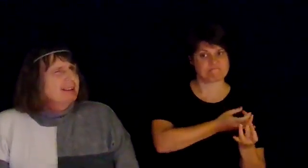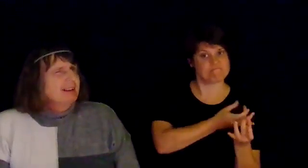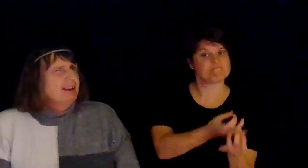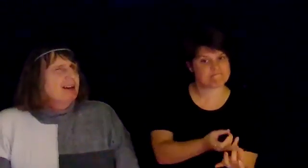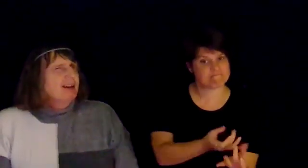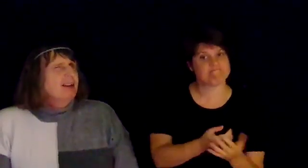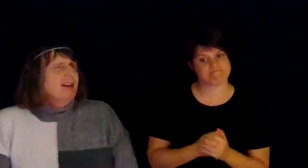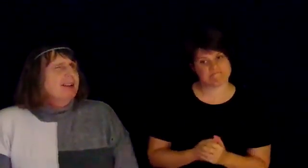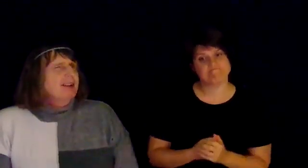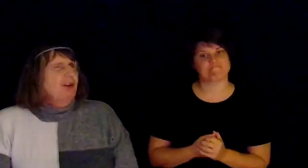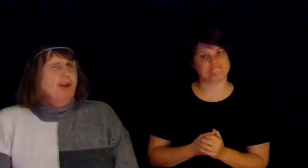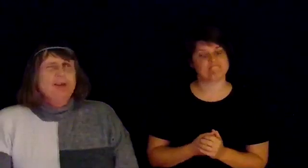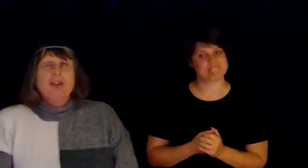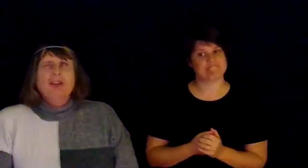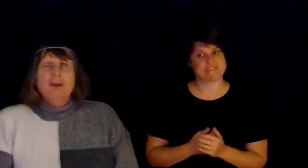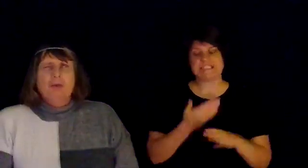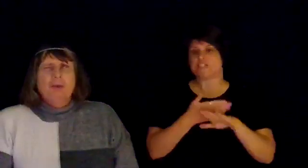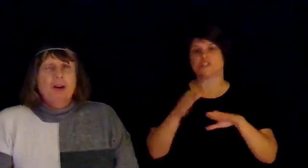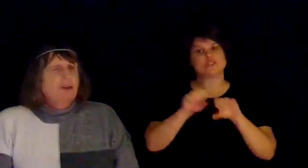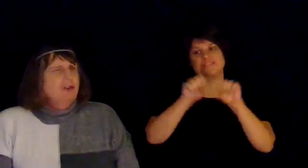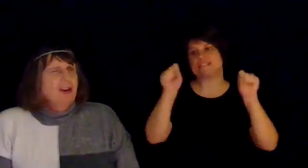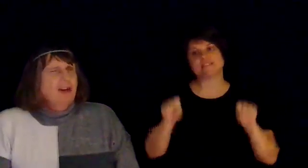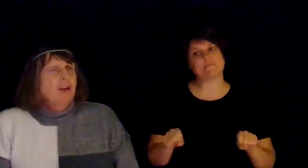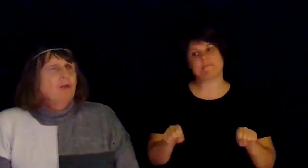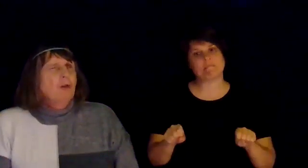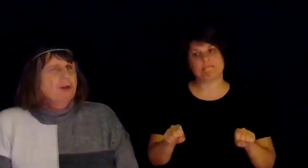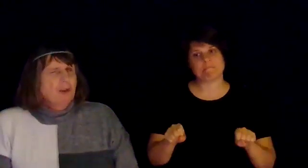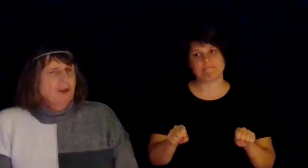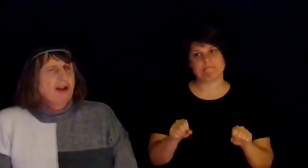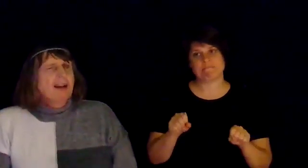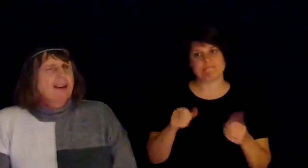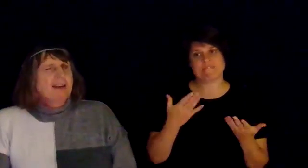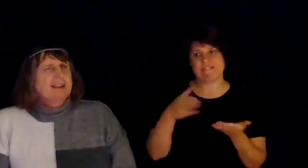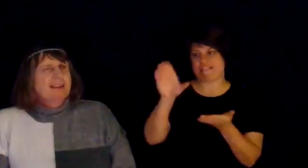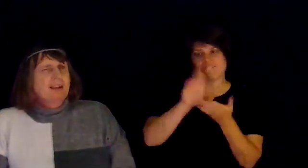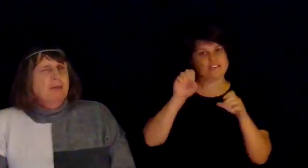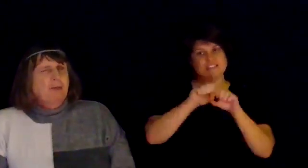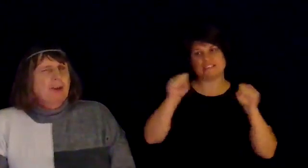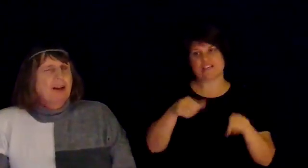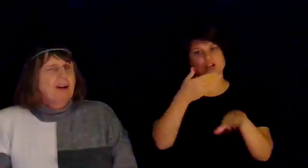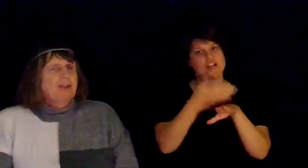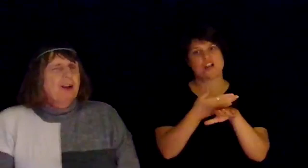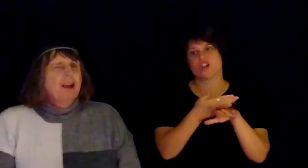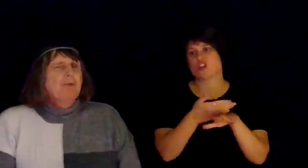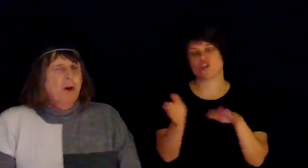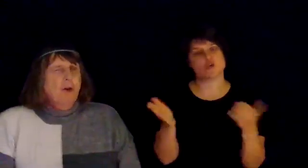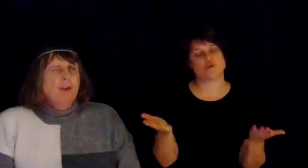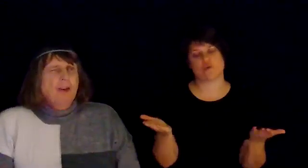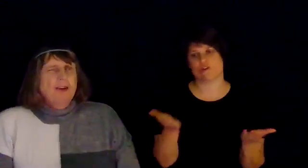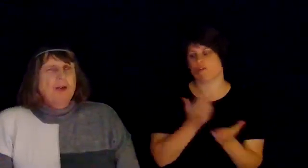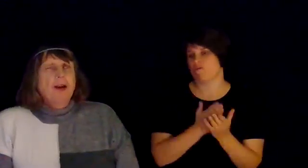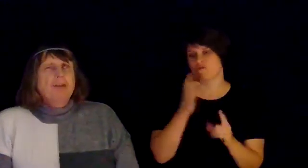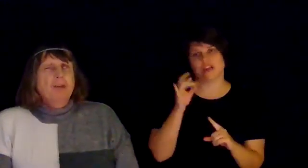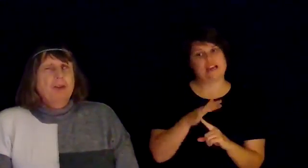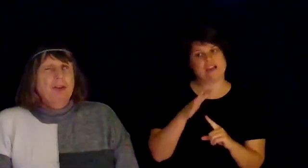That is, it's such a new system of funding for you that it's really